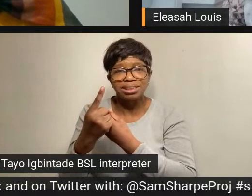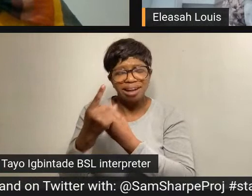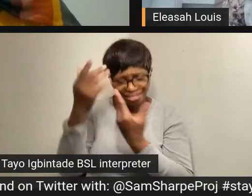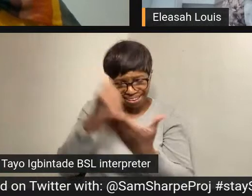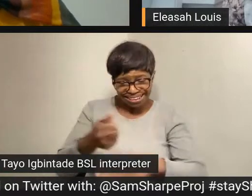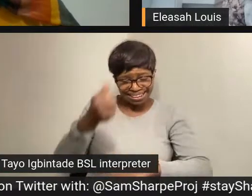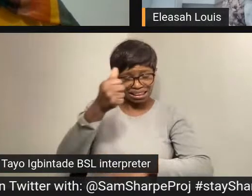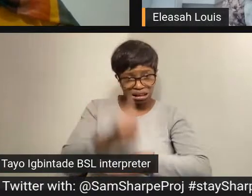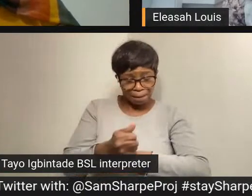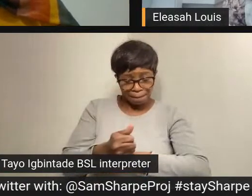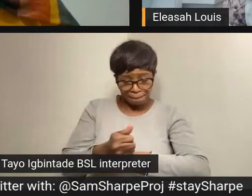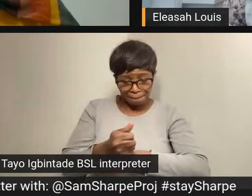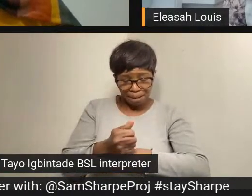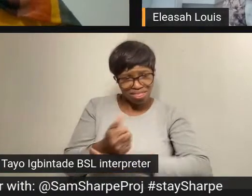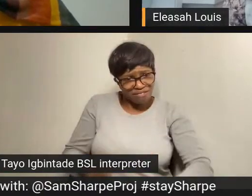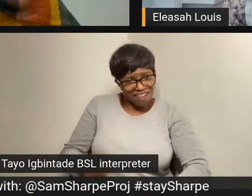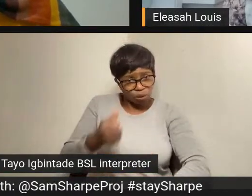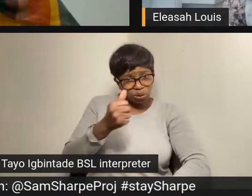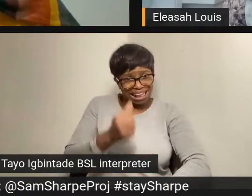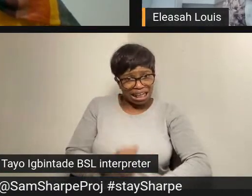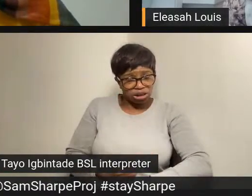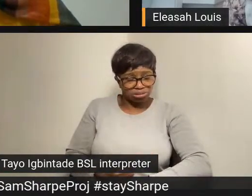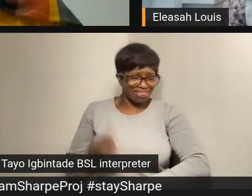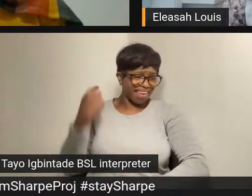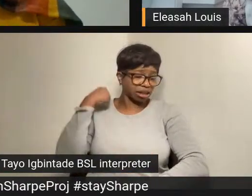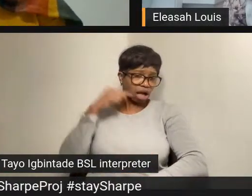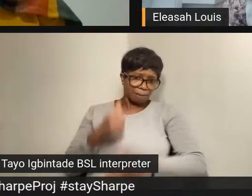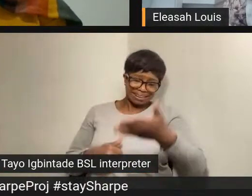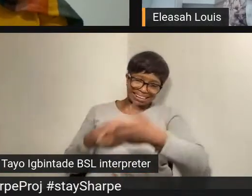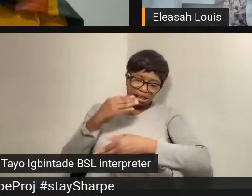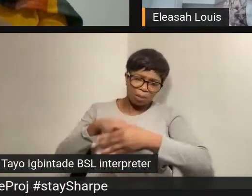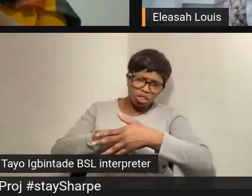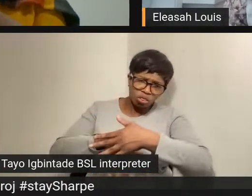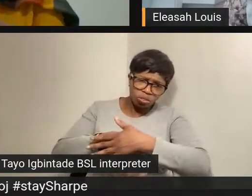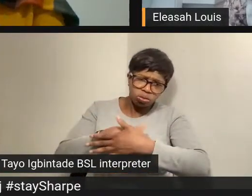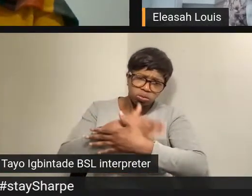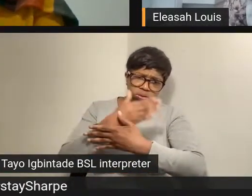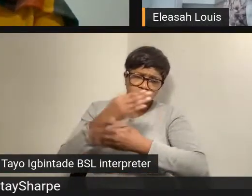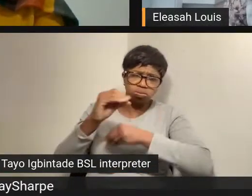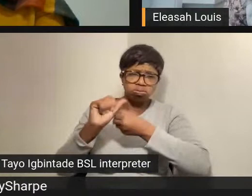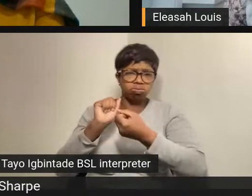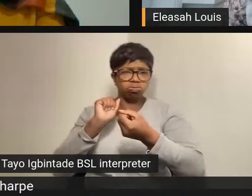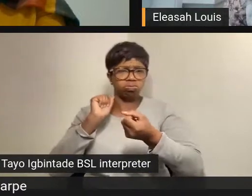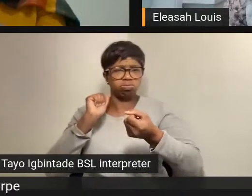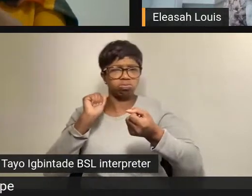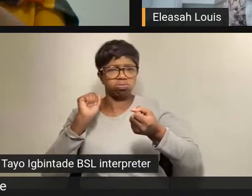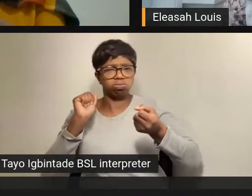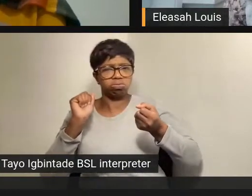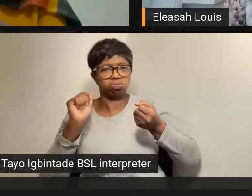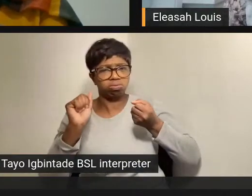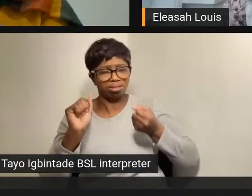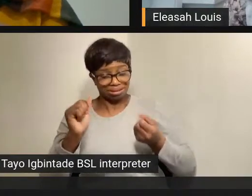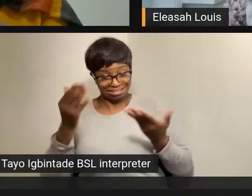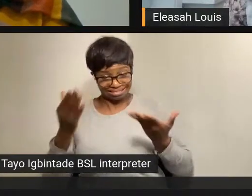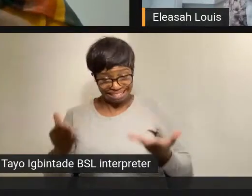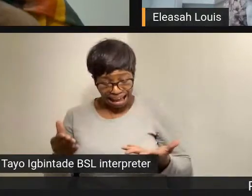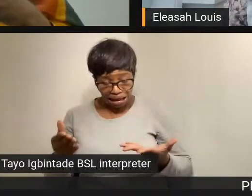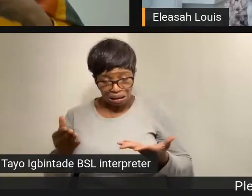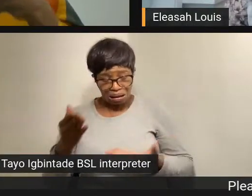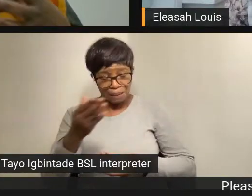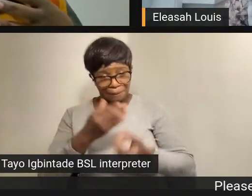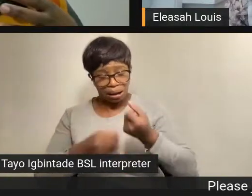blocks, right, that were set up then have evolved and mutated to become